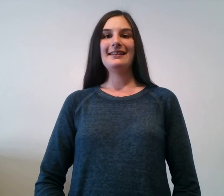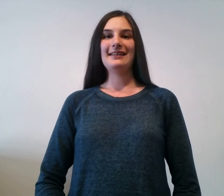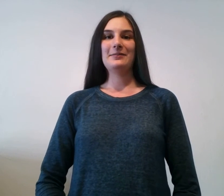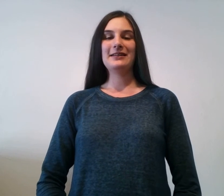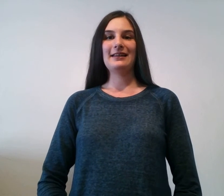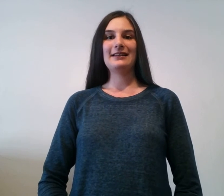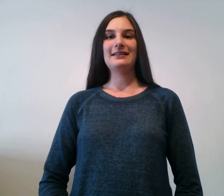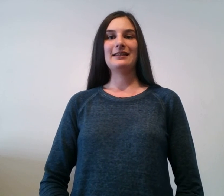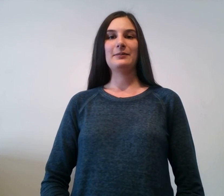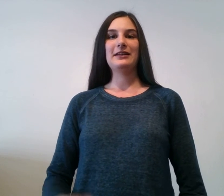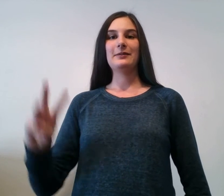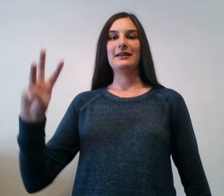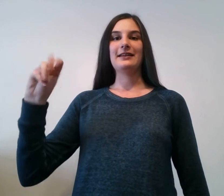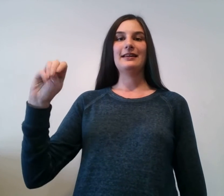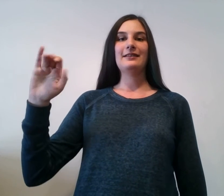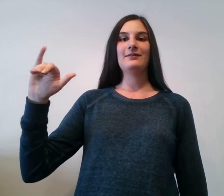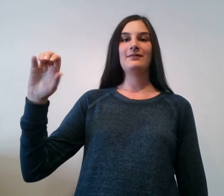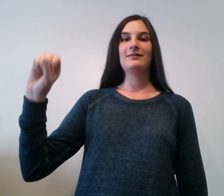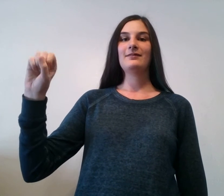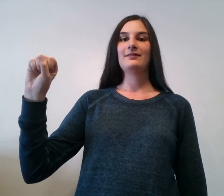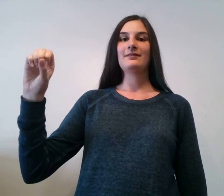Hi, Sabin Saints, it's Miss Smith again.